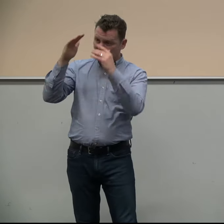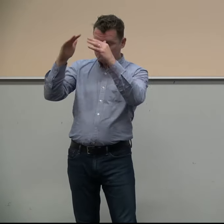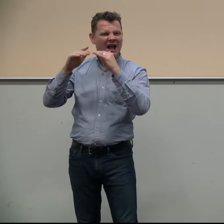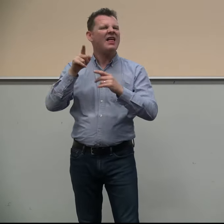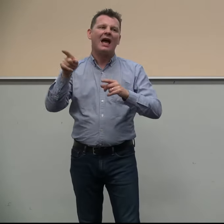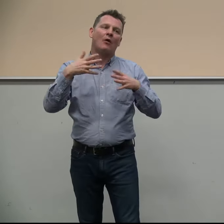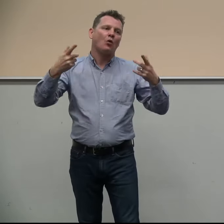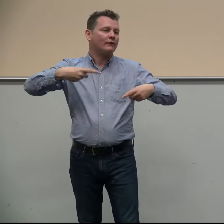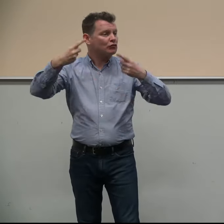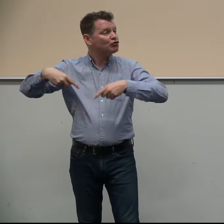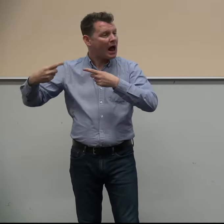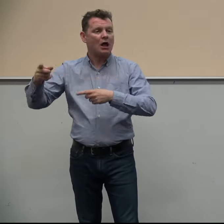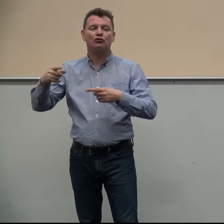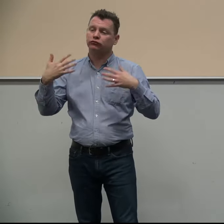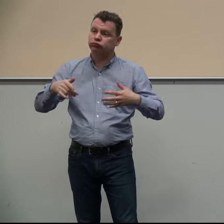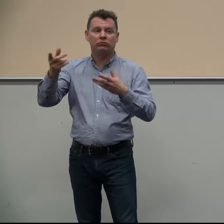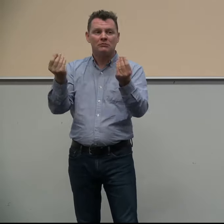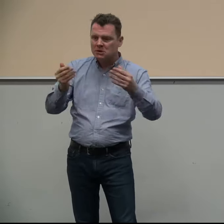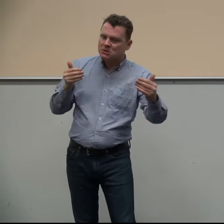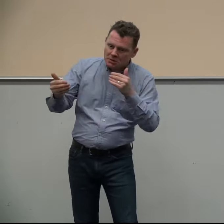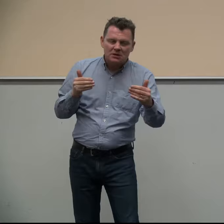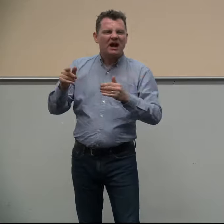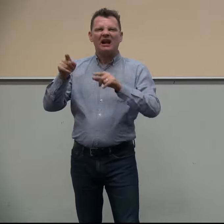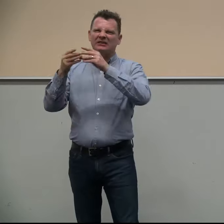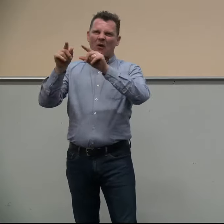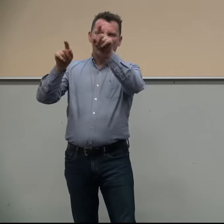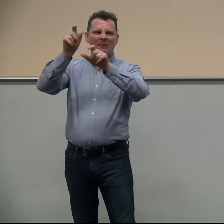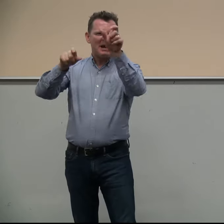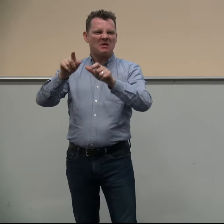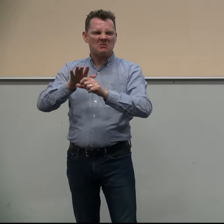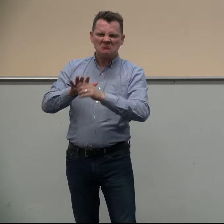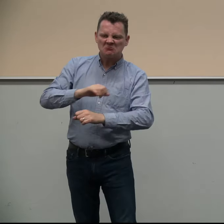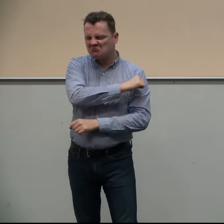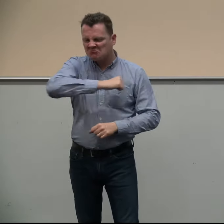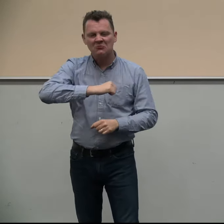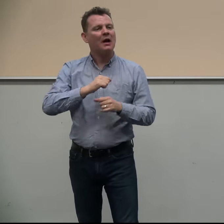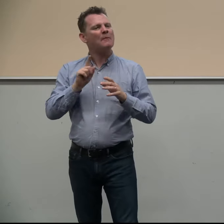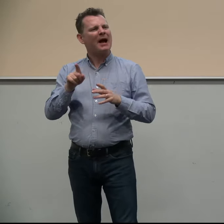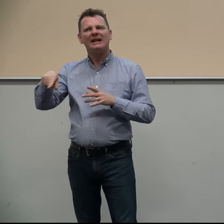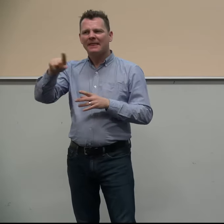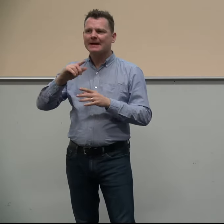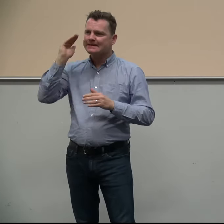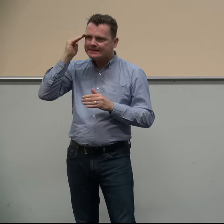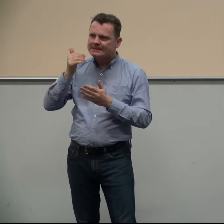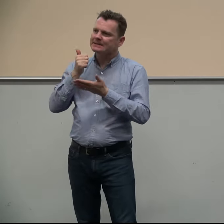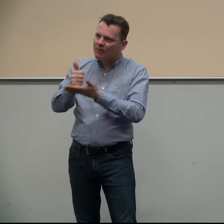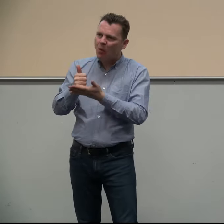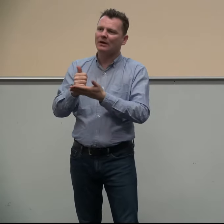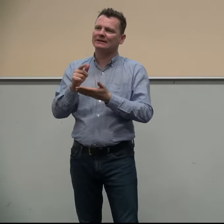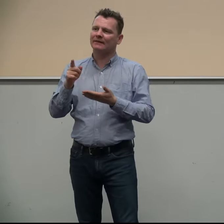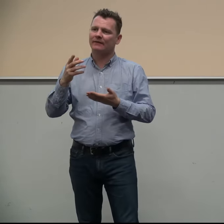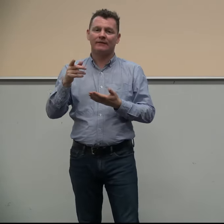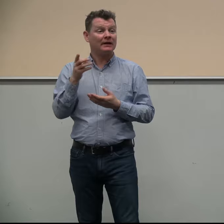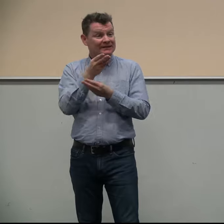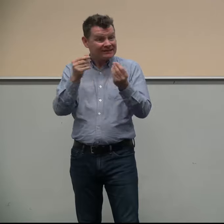of challenges, not only of their own, but also with the people that they're working with. But they're really supportive. They've tried some things already in the past. Some of them